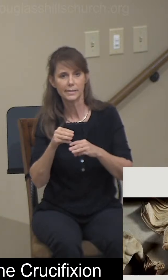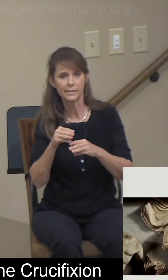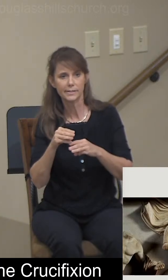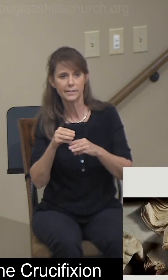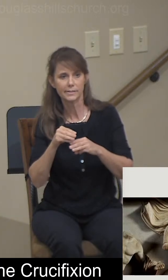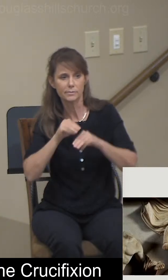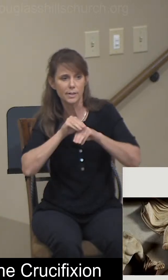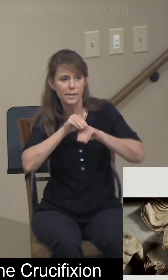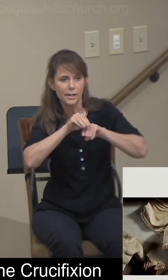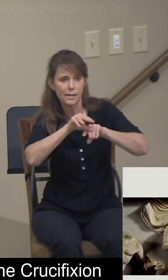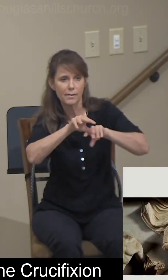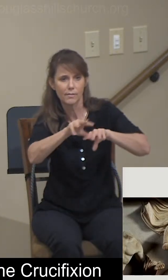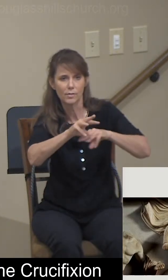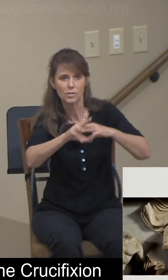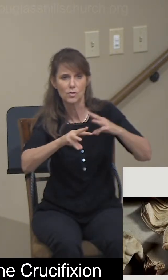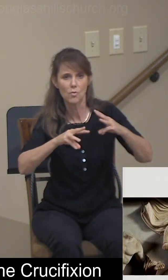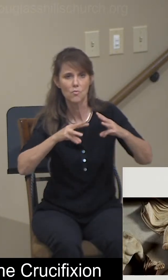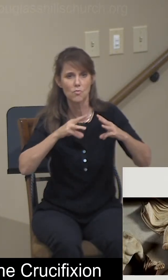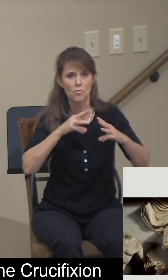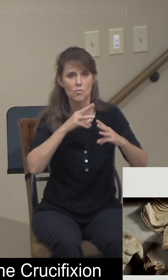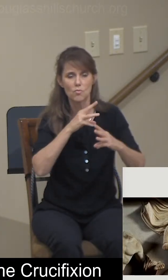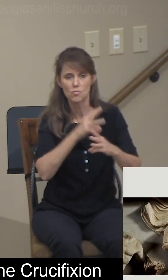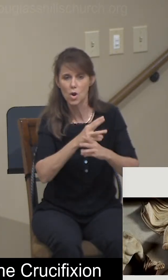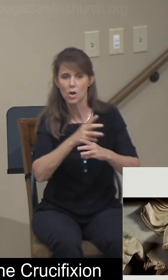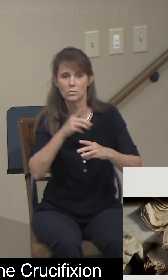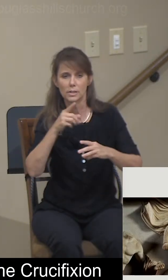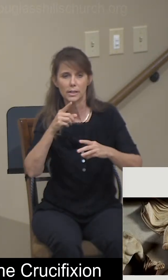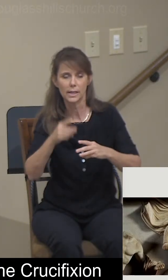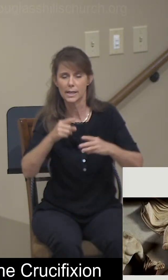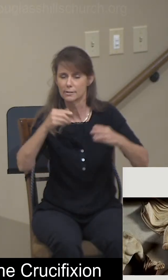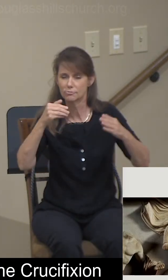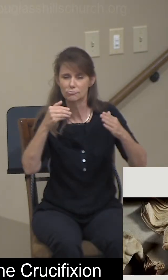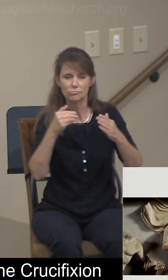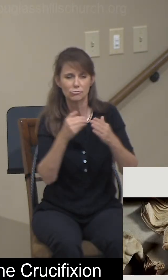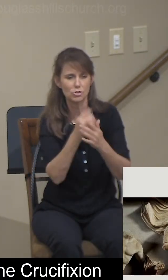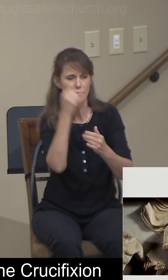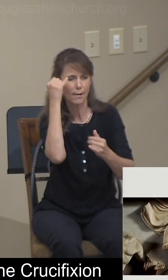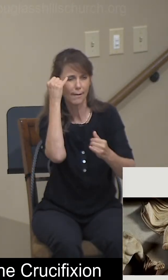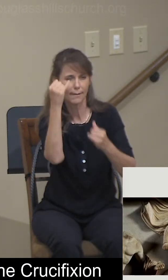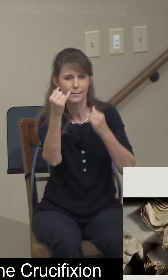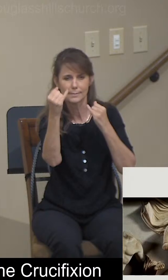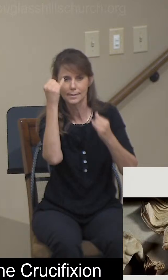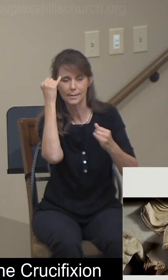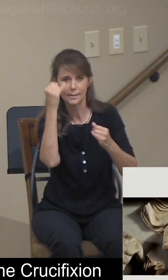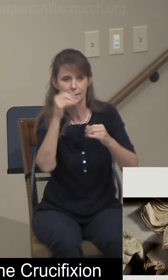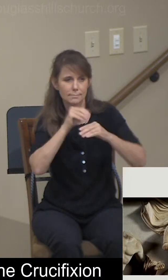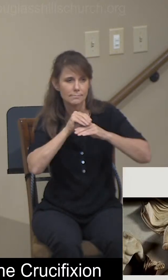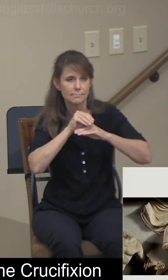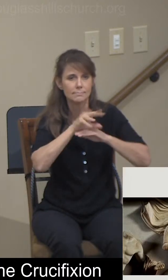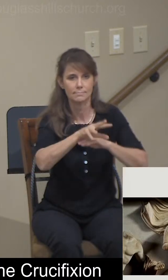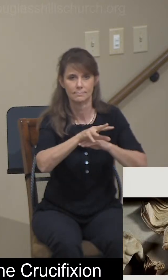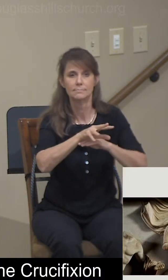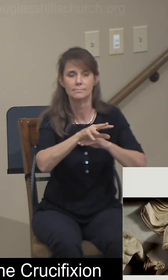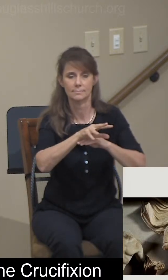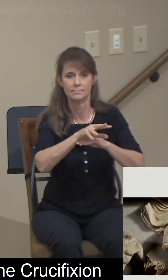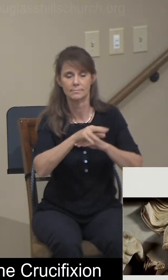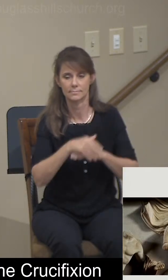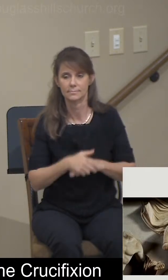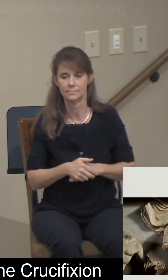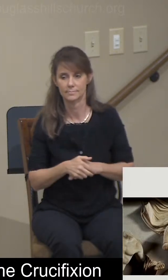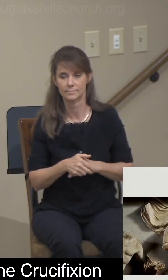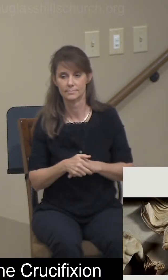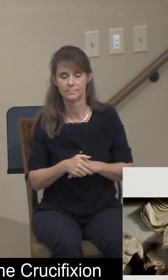known world is centuries ahead of every other civilization in the Mediterranean. Arguably centuries ahead of